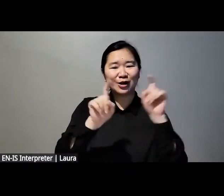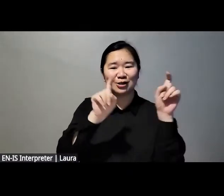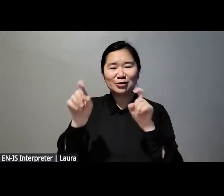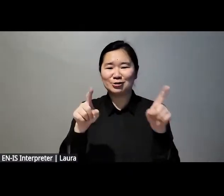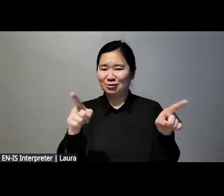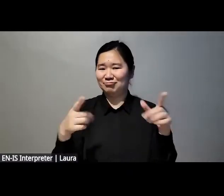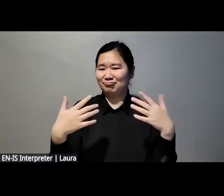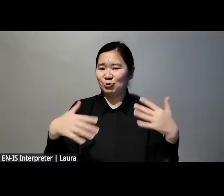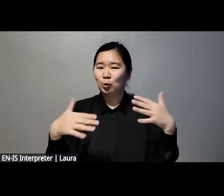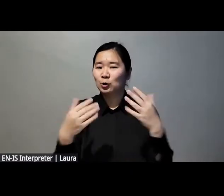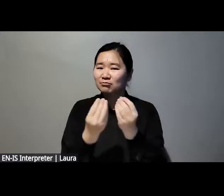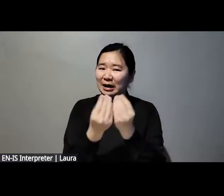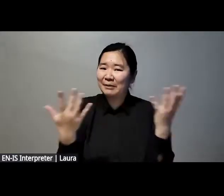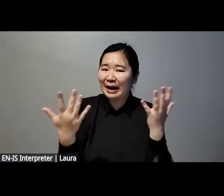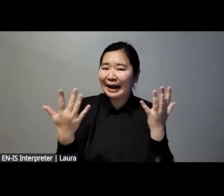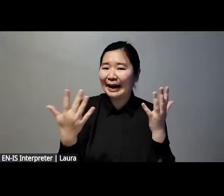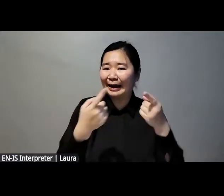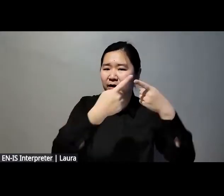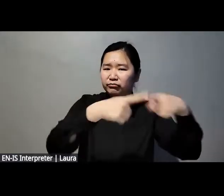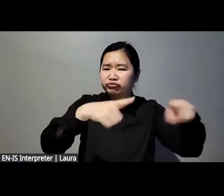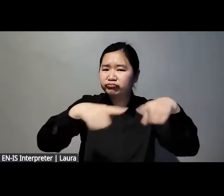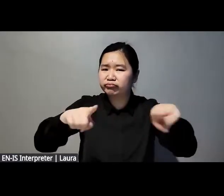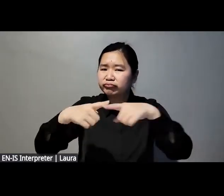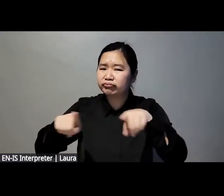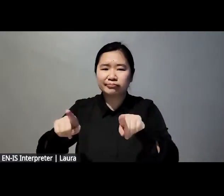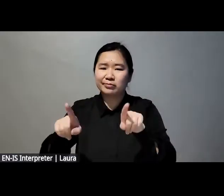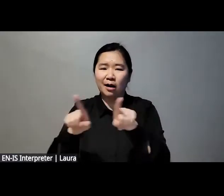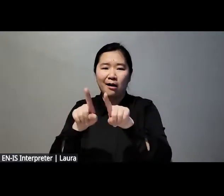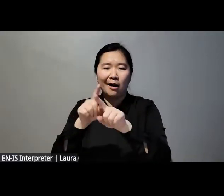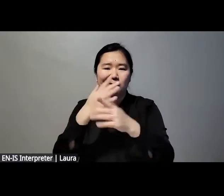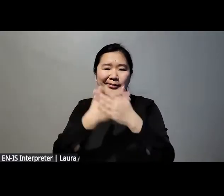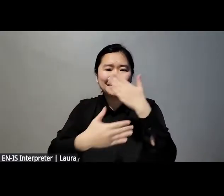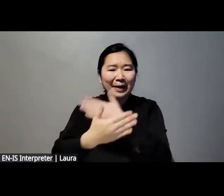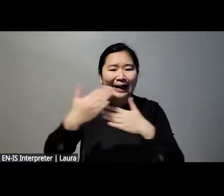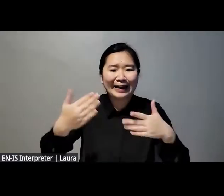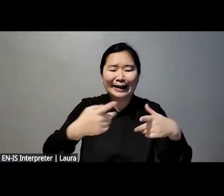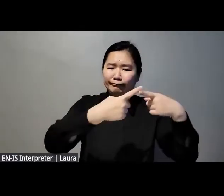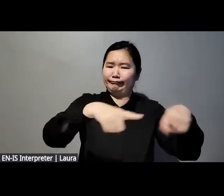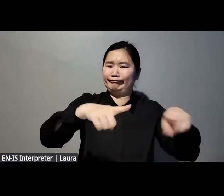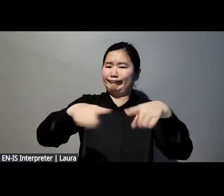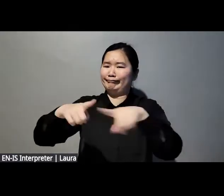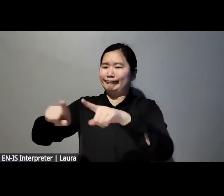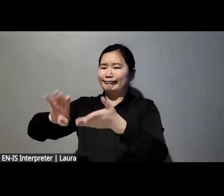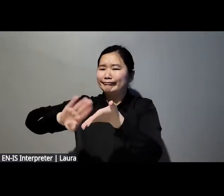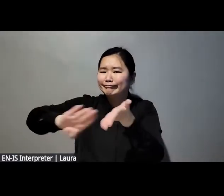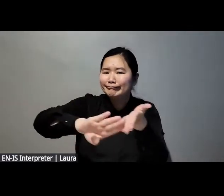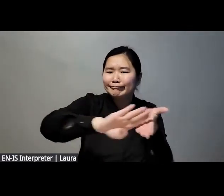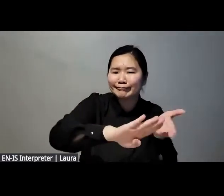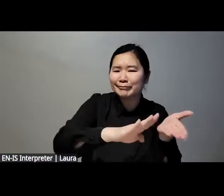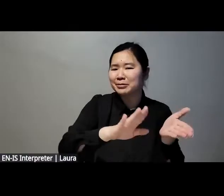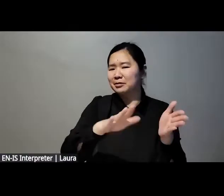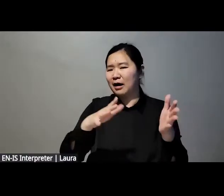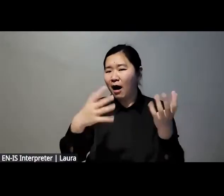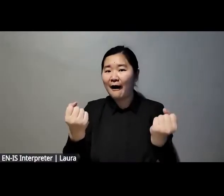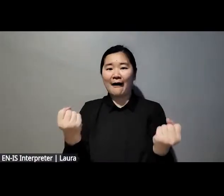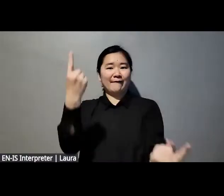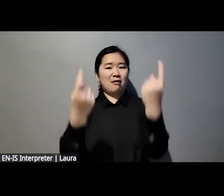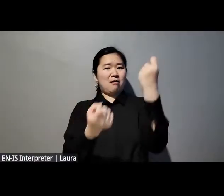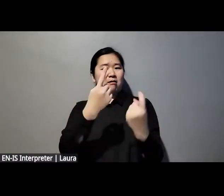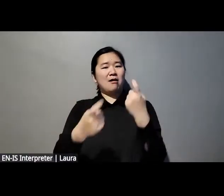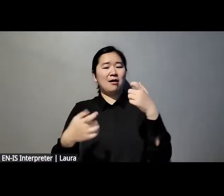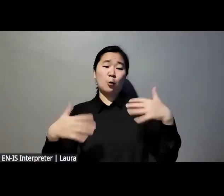themselves or complex communication needs can advocate for themselves if they're given the right amounts of support. And Inclusion International are